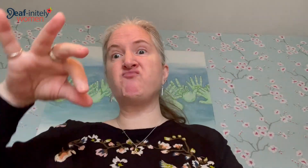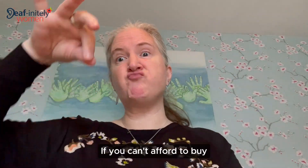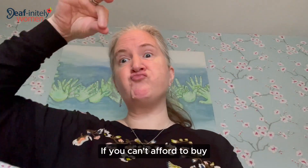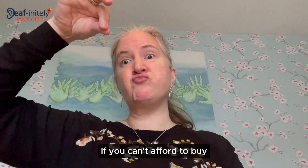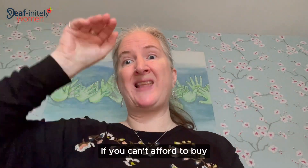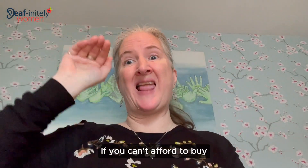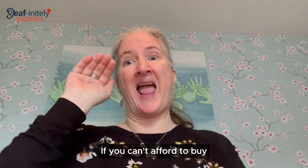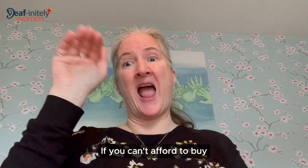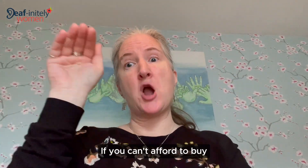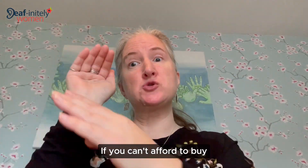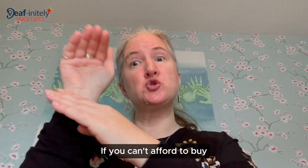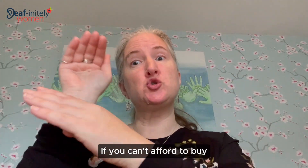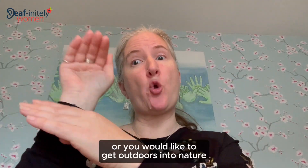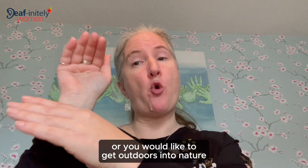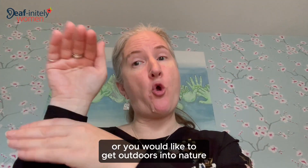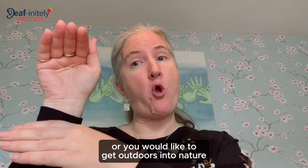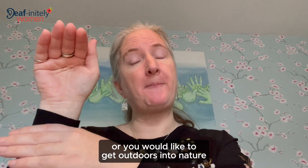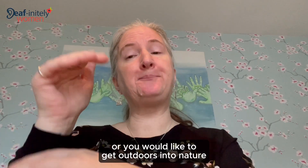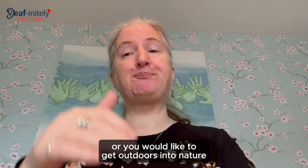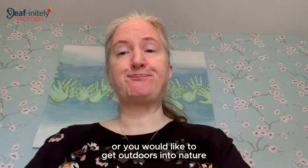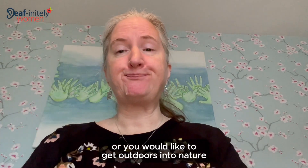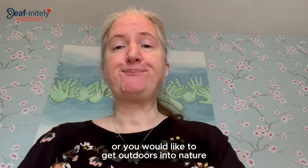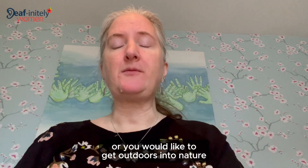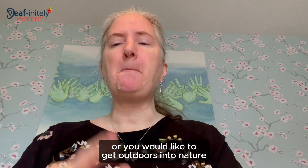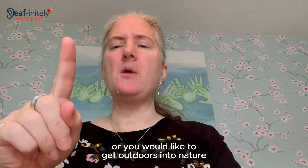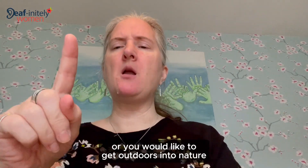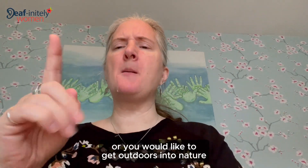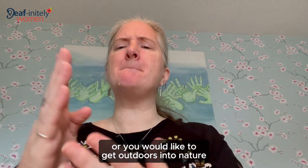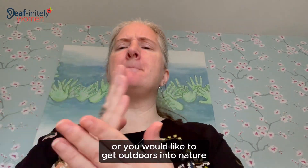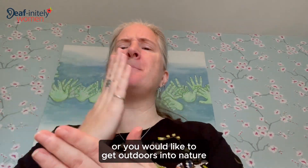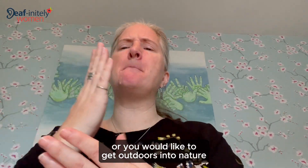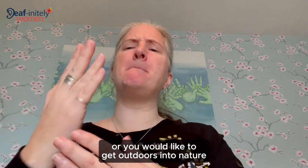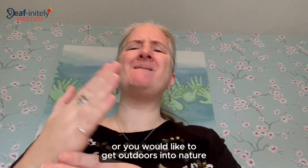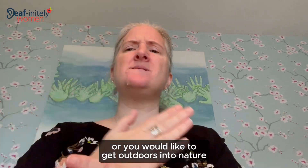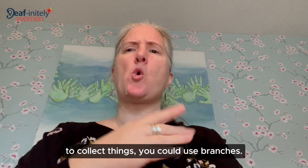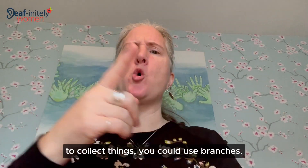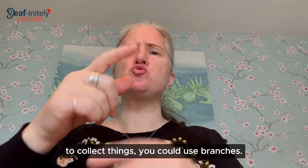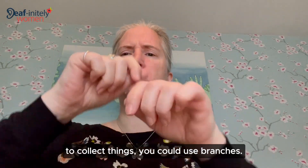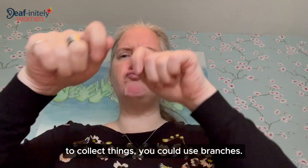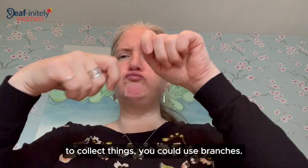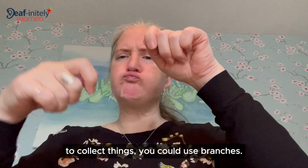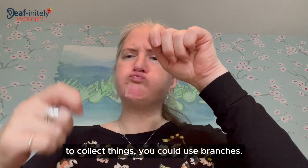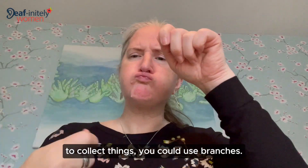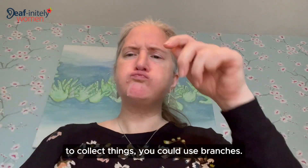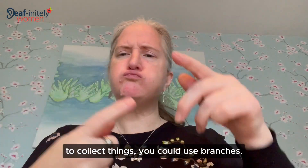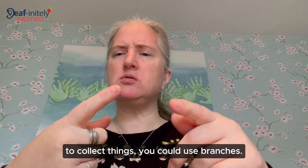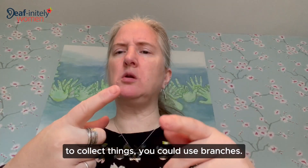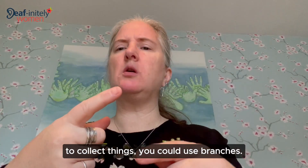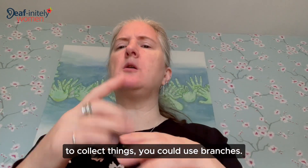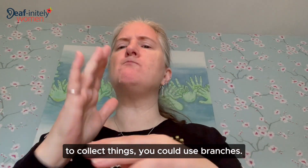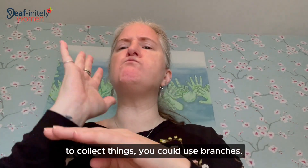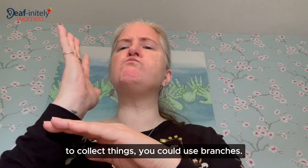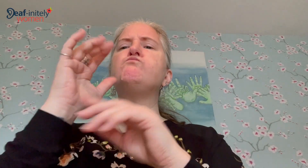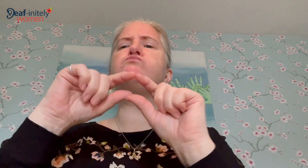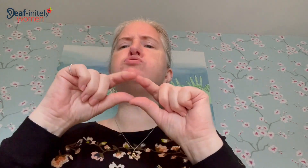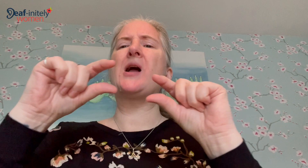If you can't afford, or you would like to get outdoors into nature to collect things, you could use branches.